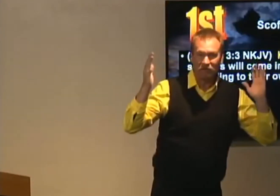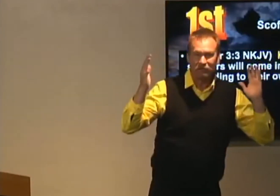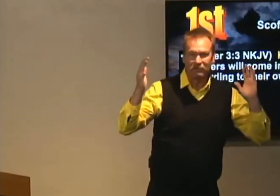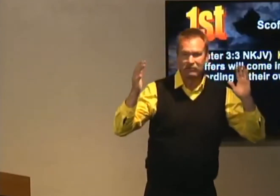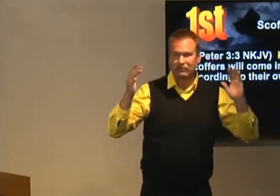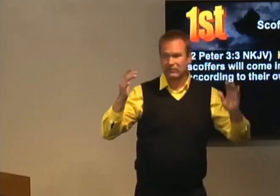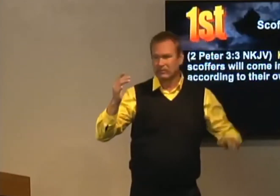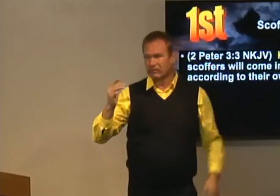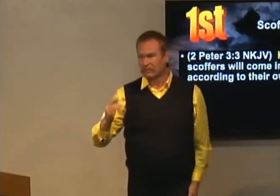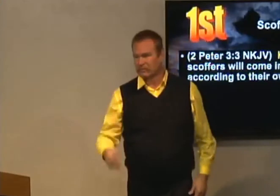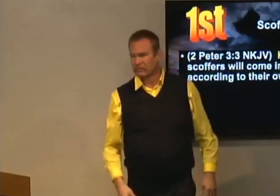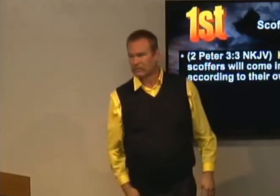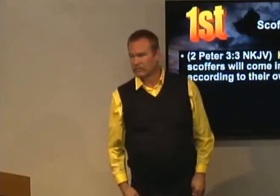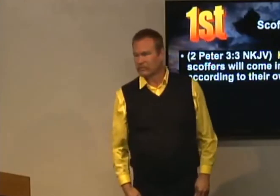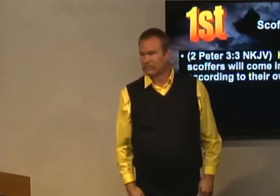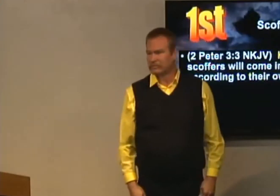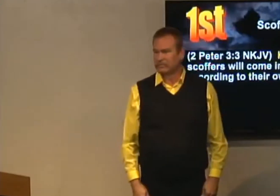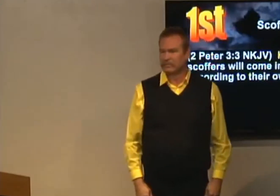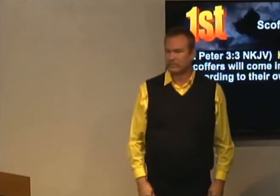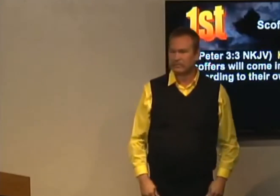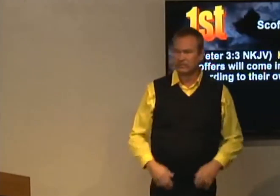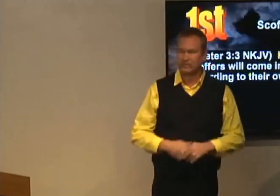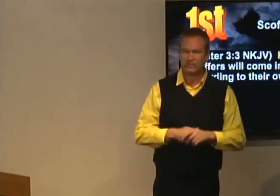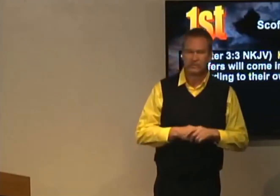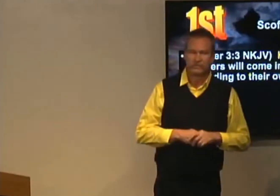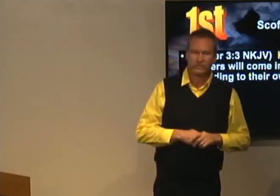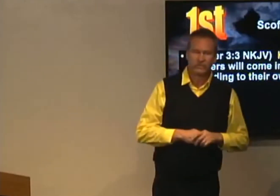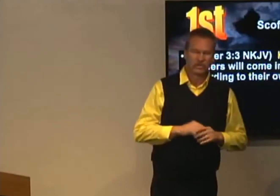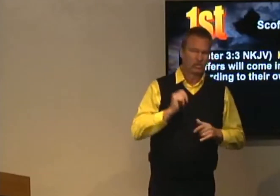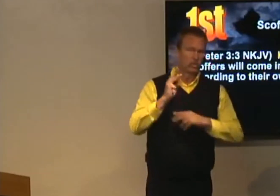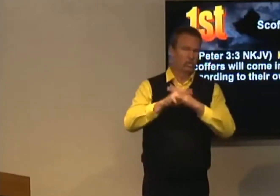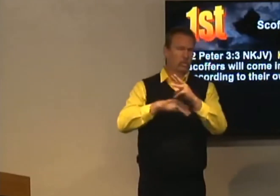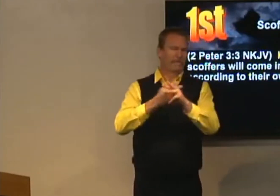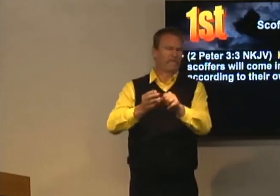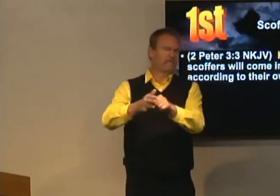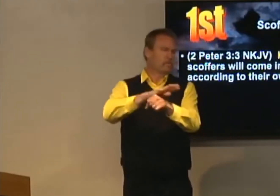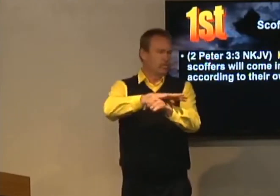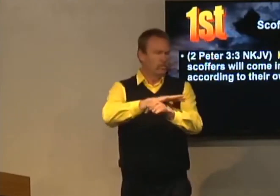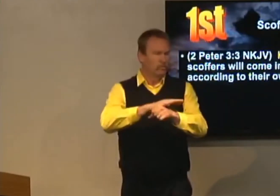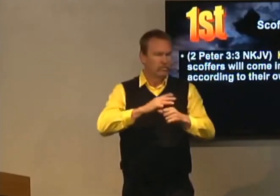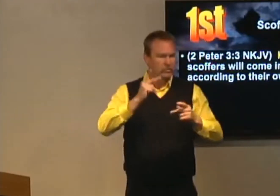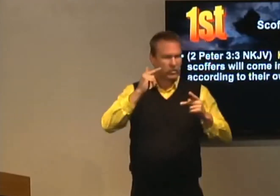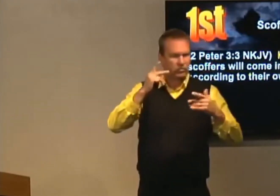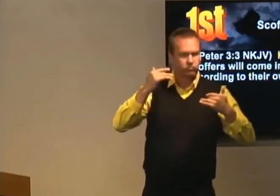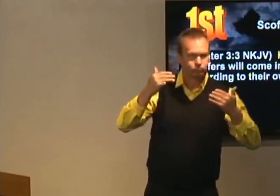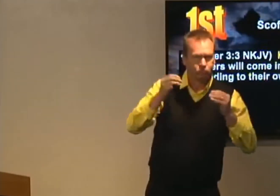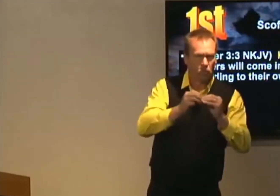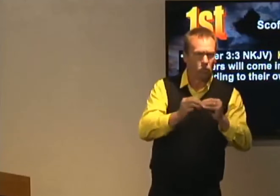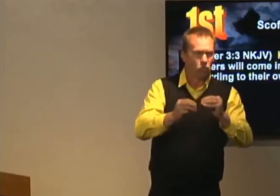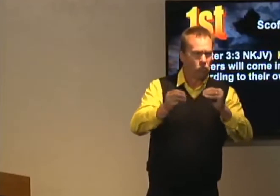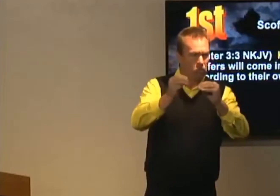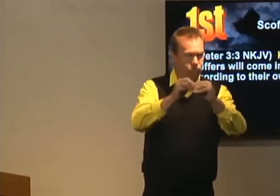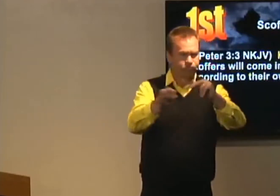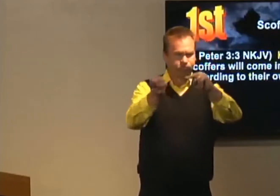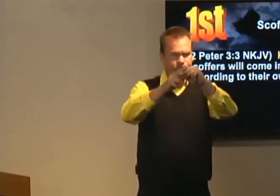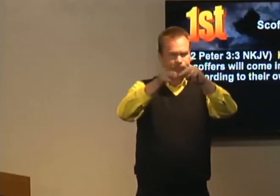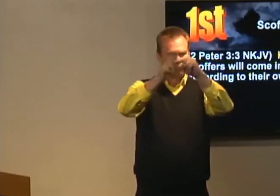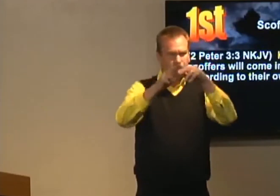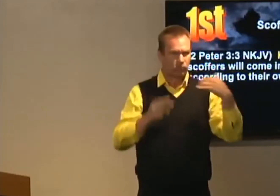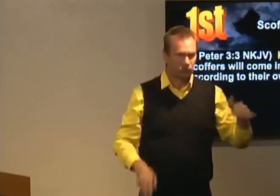married, you know. And then I'll die. That's all there is to it. The world is full of more and more and